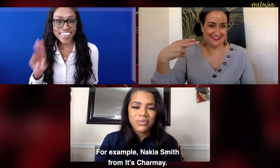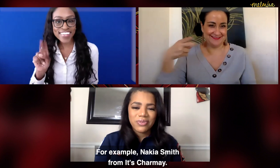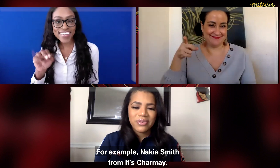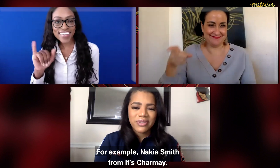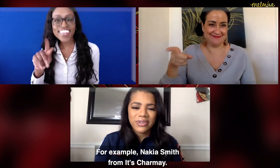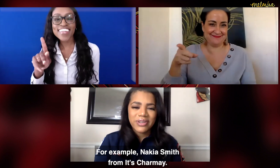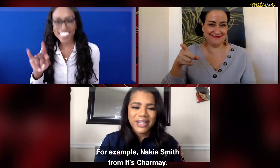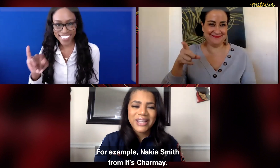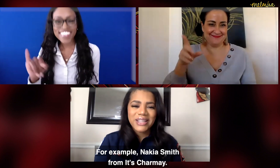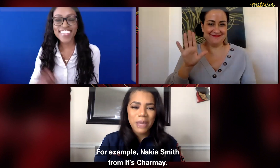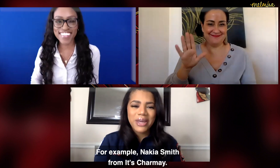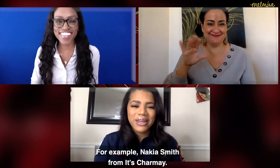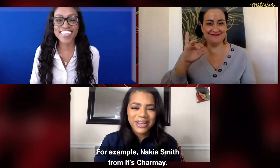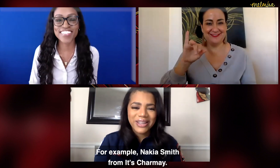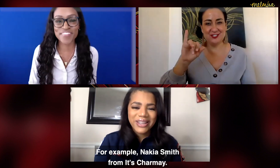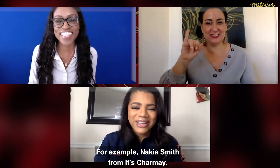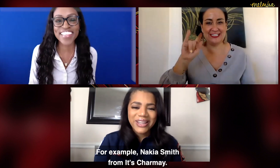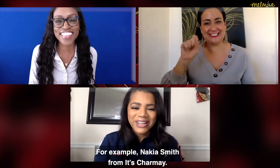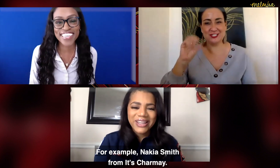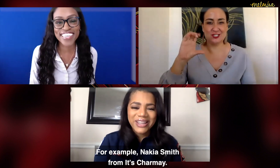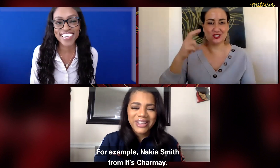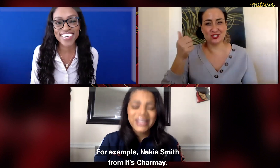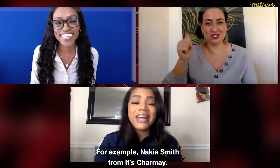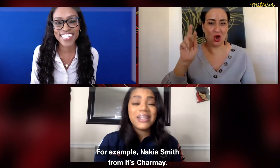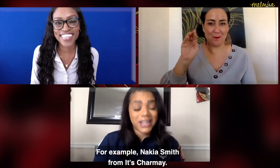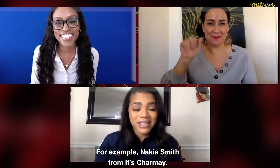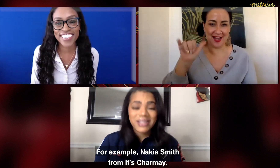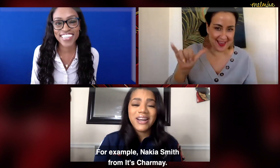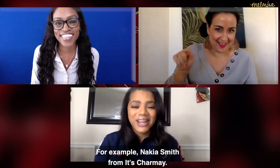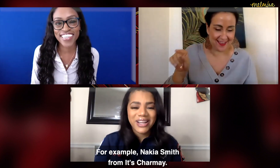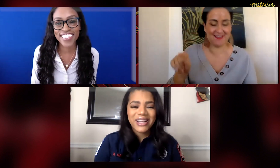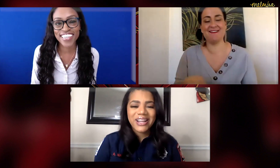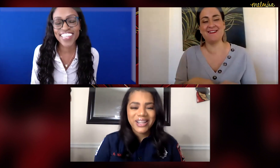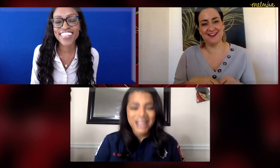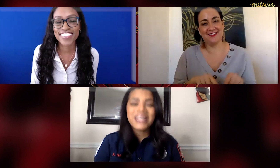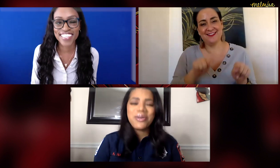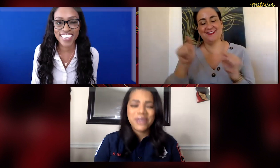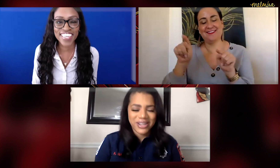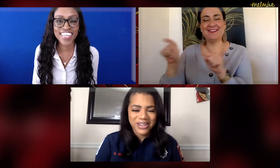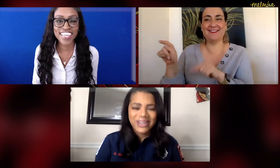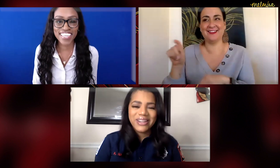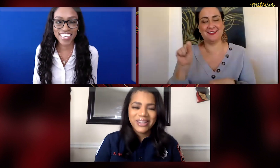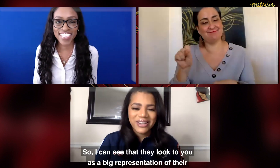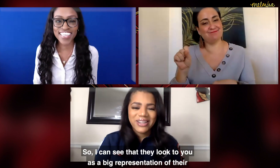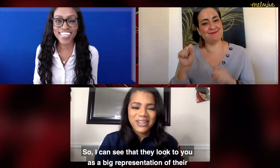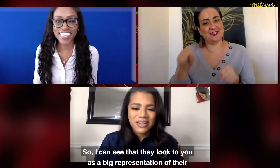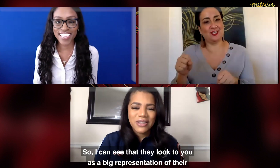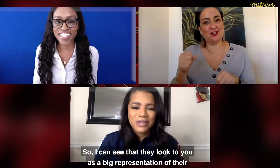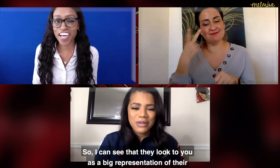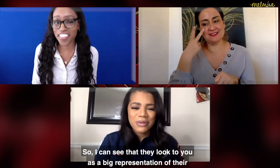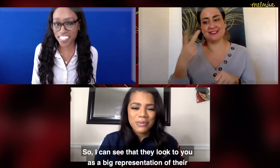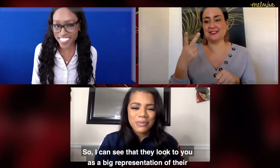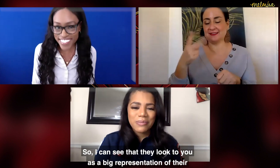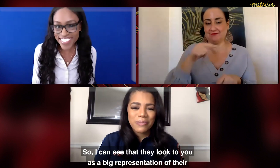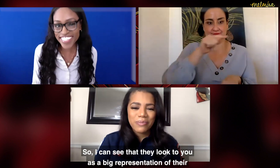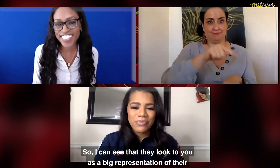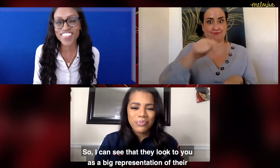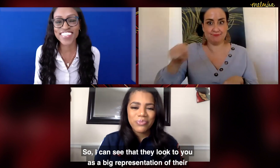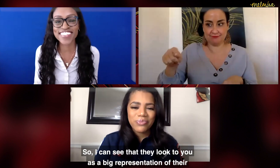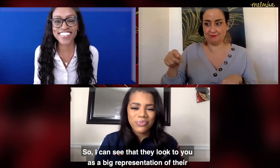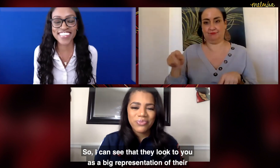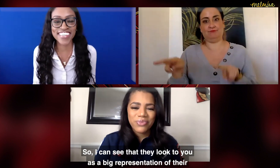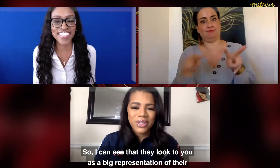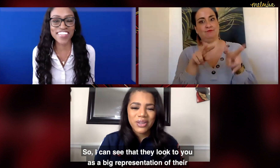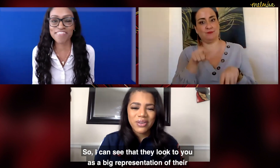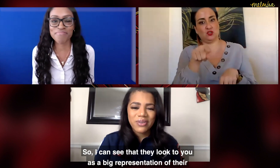like It's Keme. Nikki Smith Yes, yes. Uh-huh. It's uh-huh. and others. You